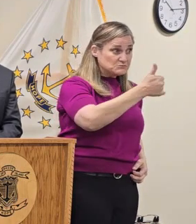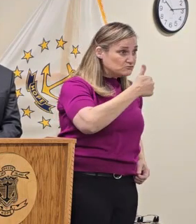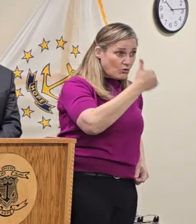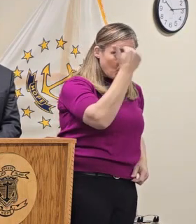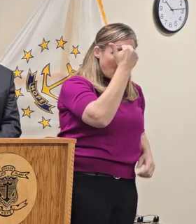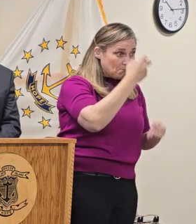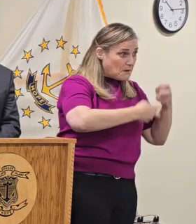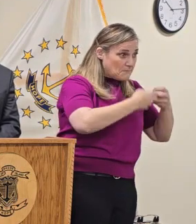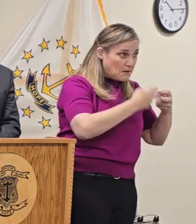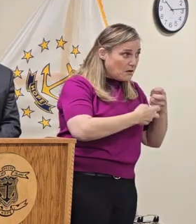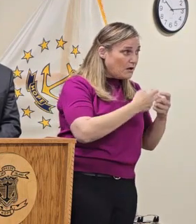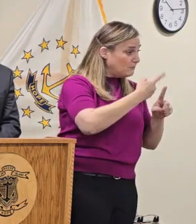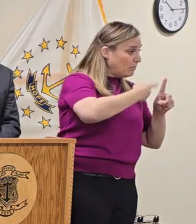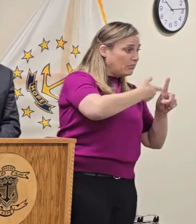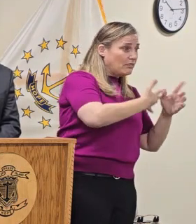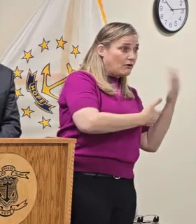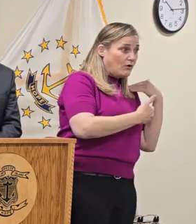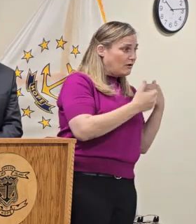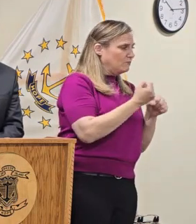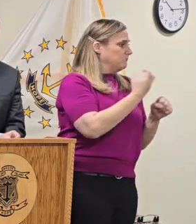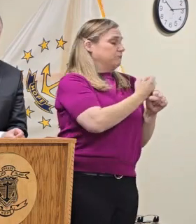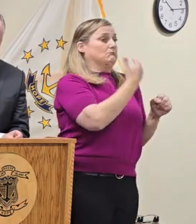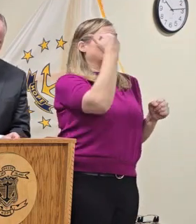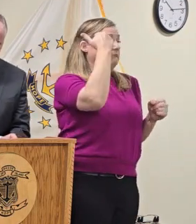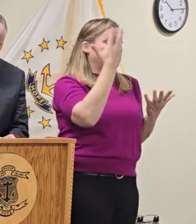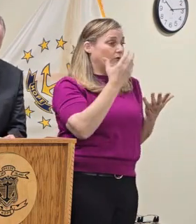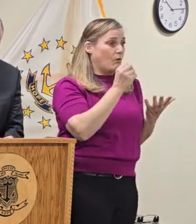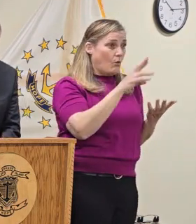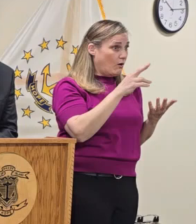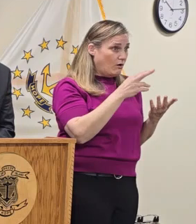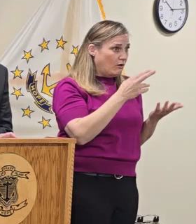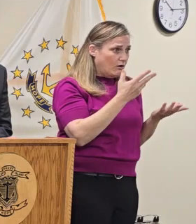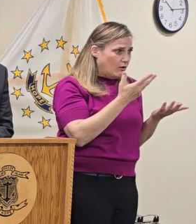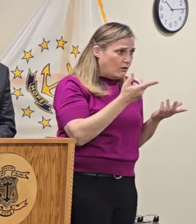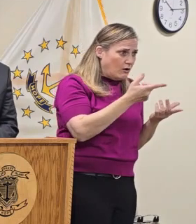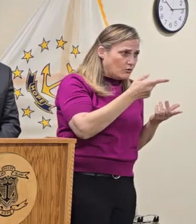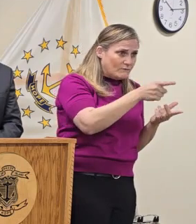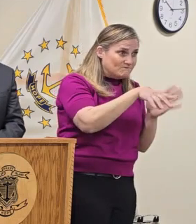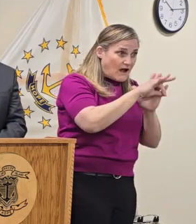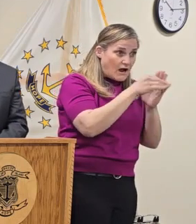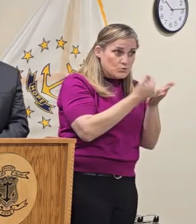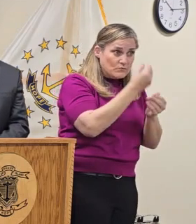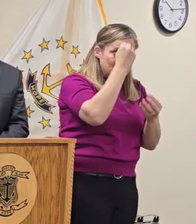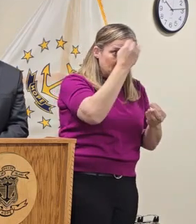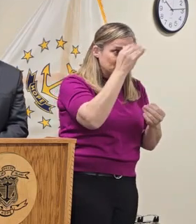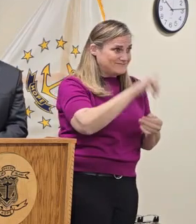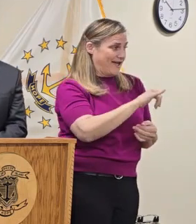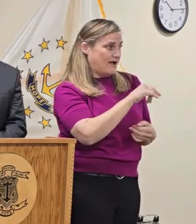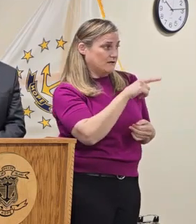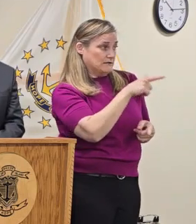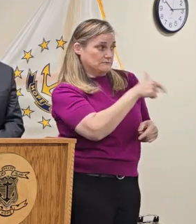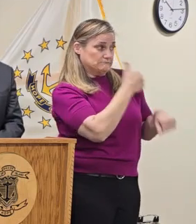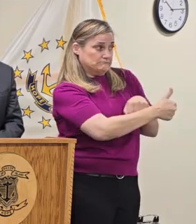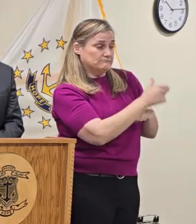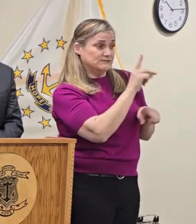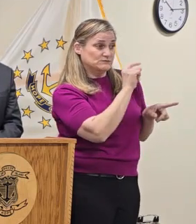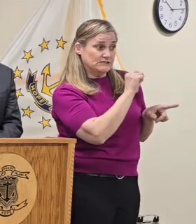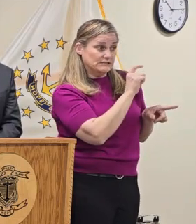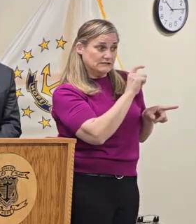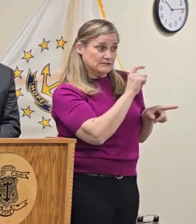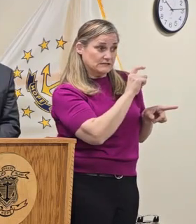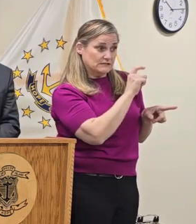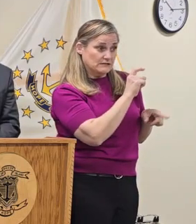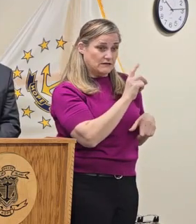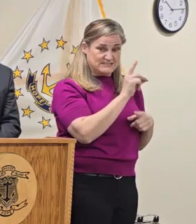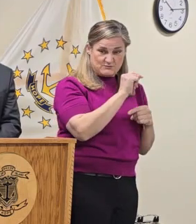was in inspection reports? Have you learned anything that leads you to believe that this, people were aware that there was a problem